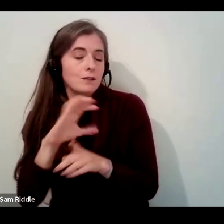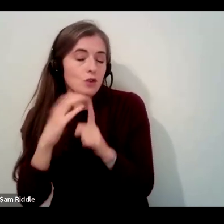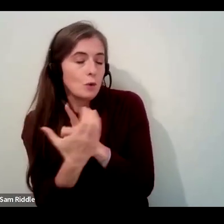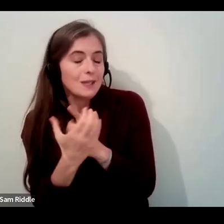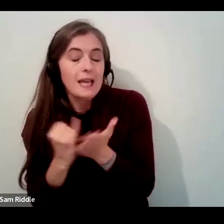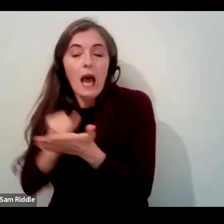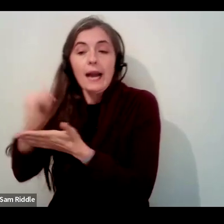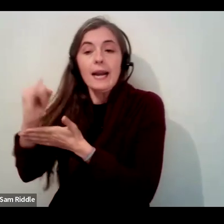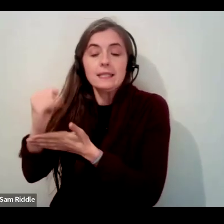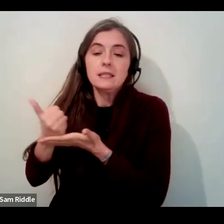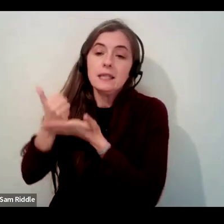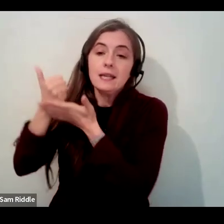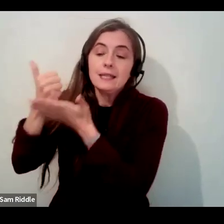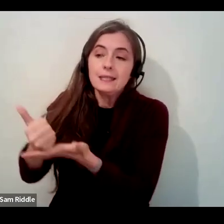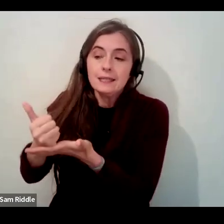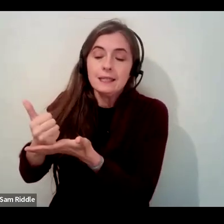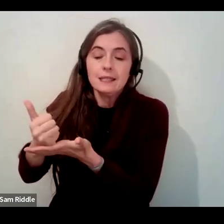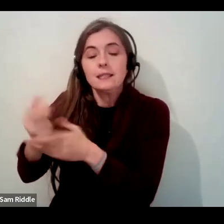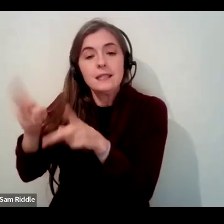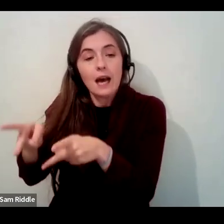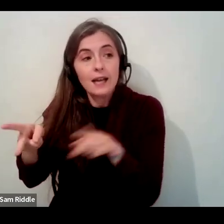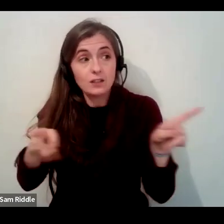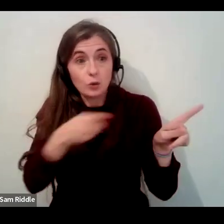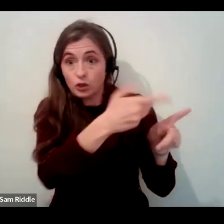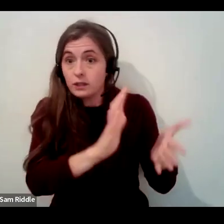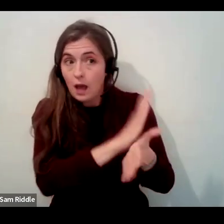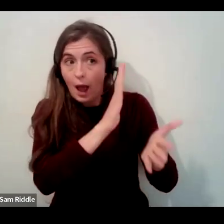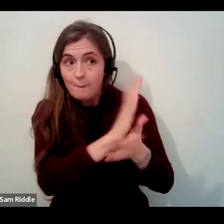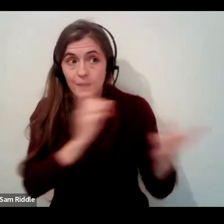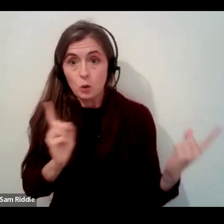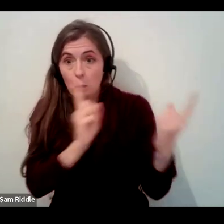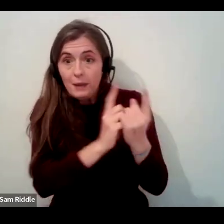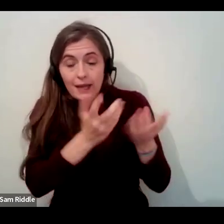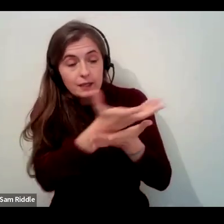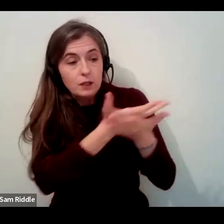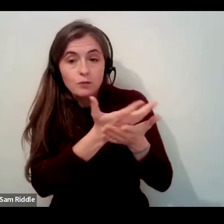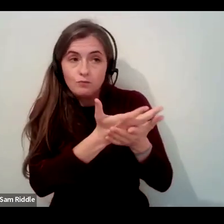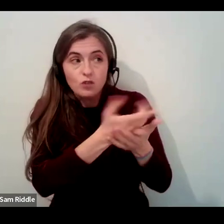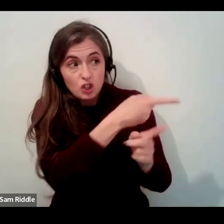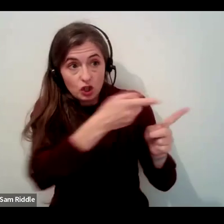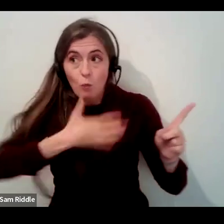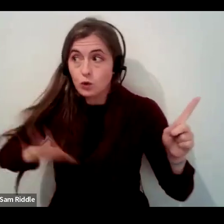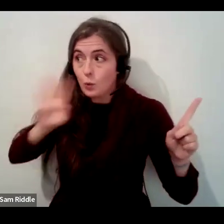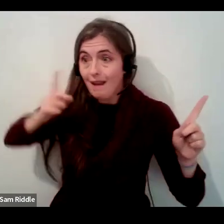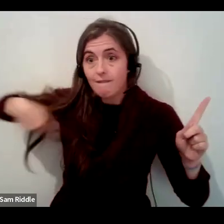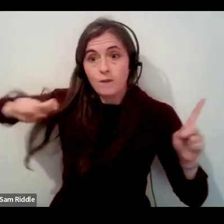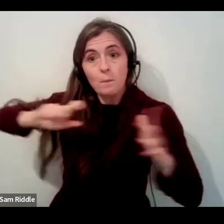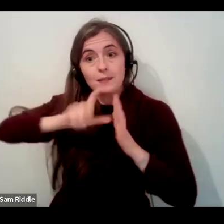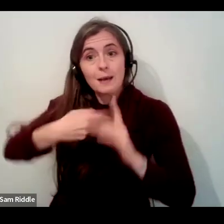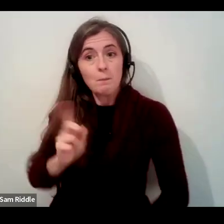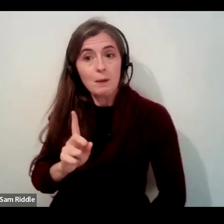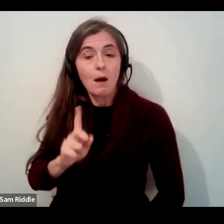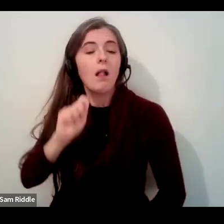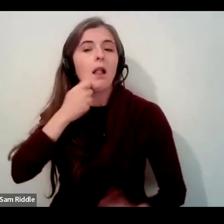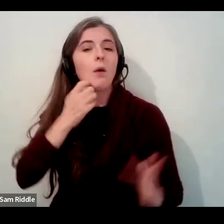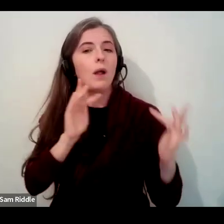with, I don't know, not dead yet, DPAC, whoever is, she wants to hear from disabled people. So I'm going to come back.